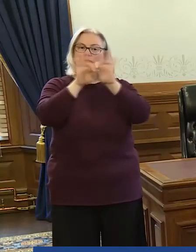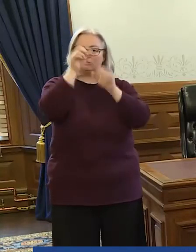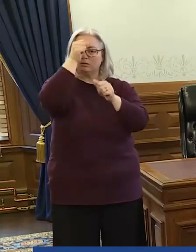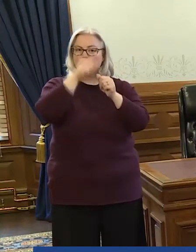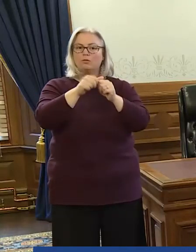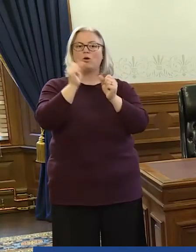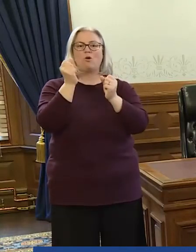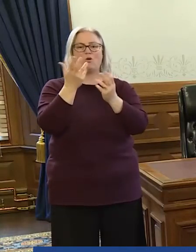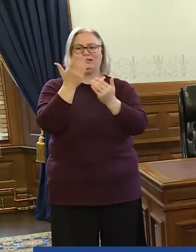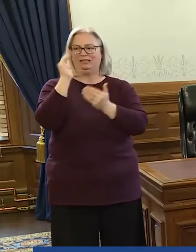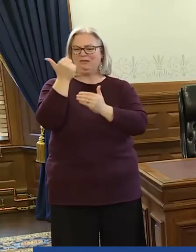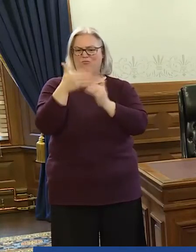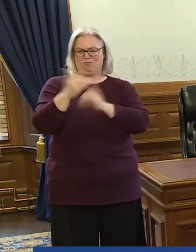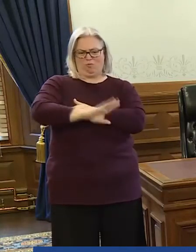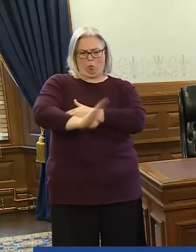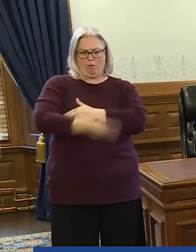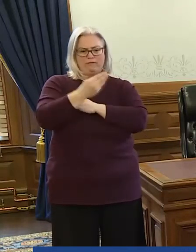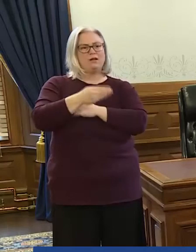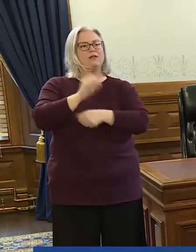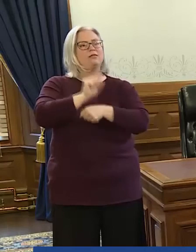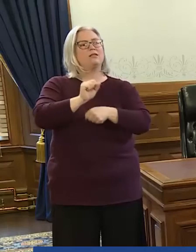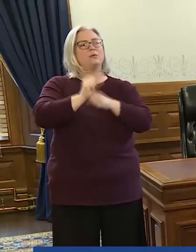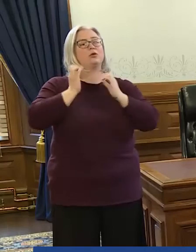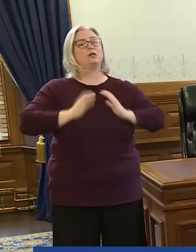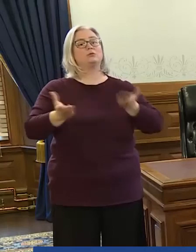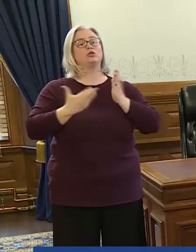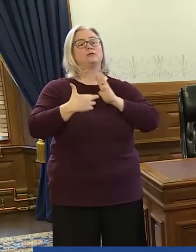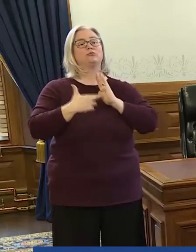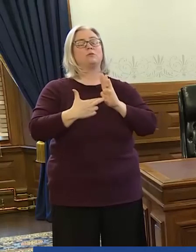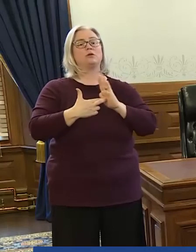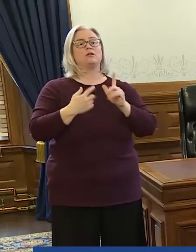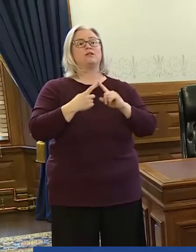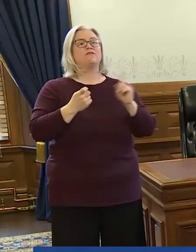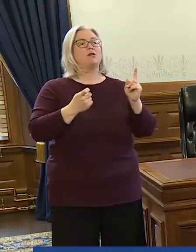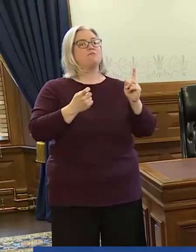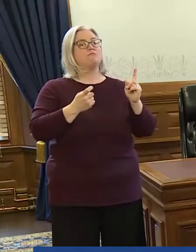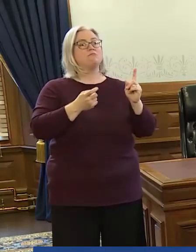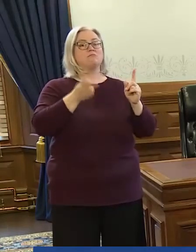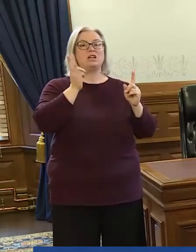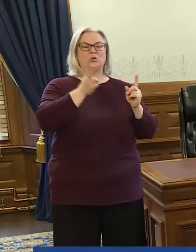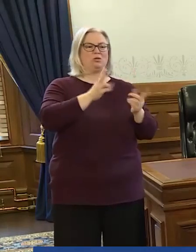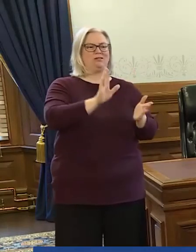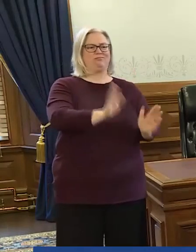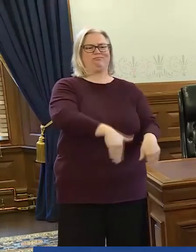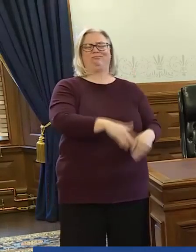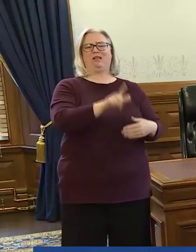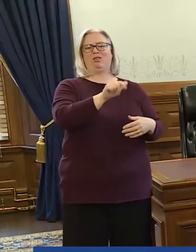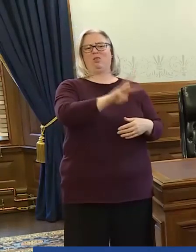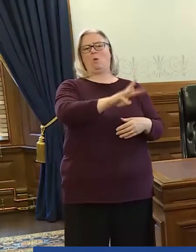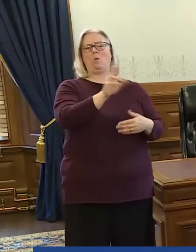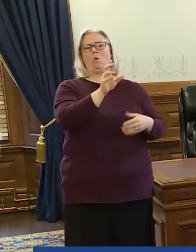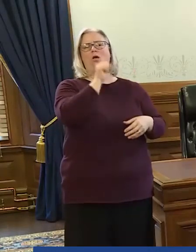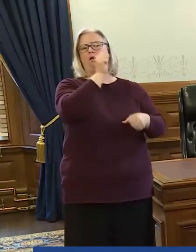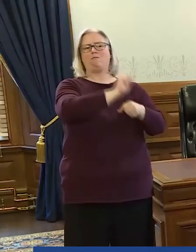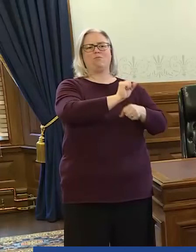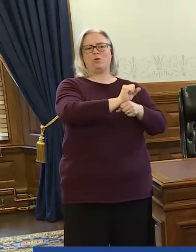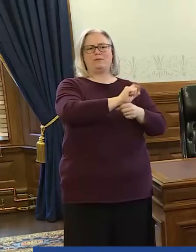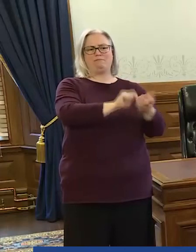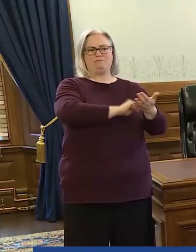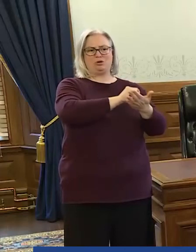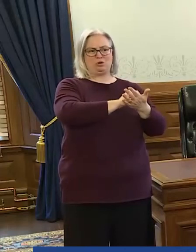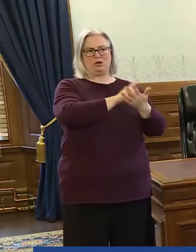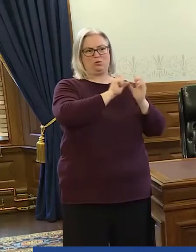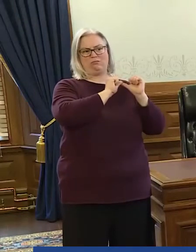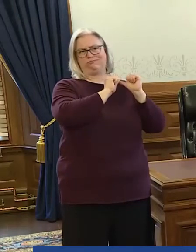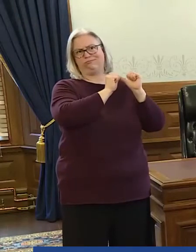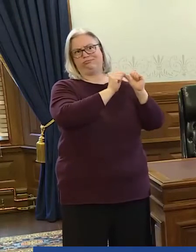virtually overnight, the labor customer service representatives went from an historically low unemployment period, which had lasted